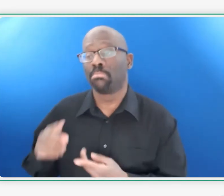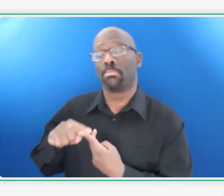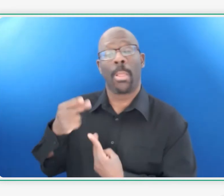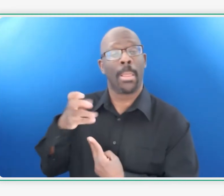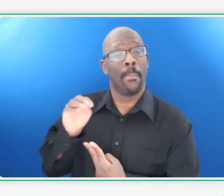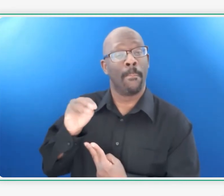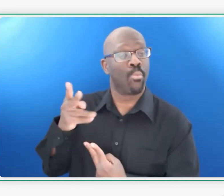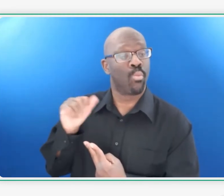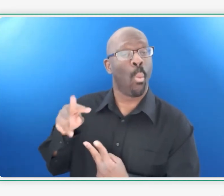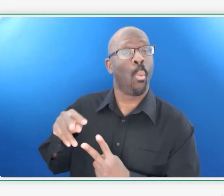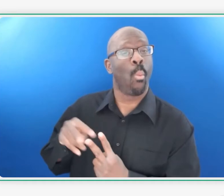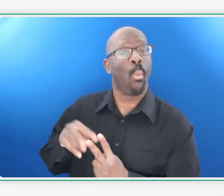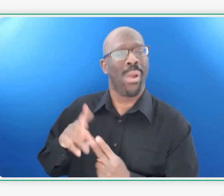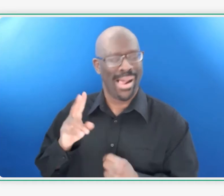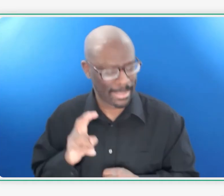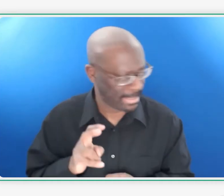find it.